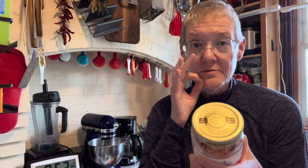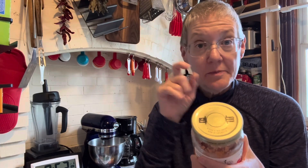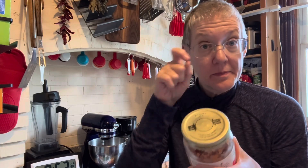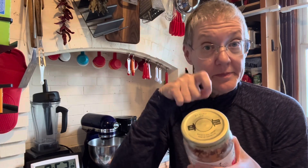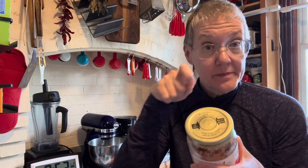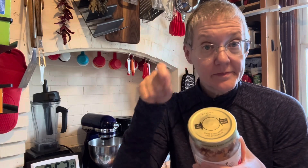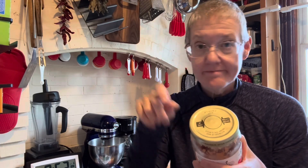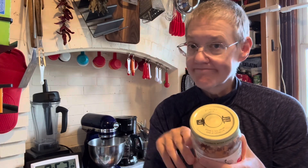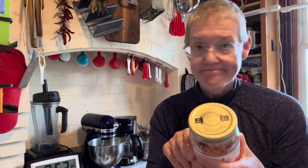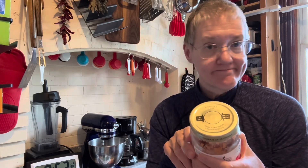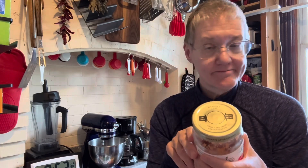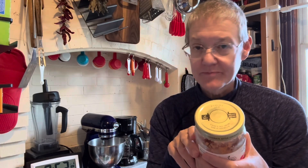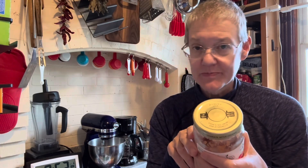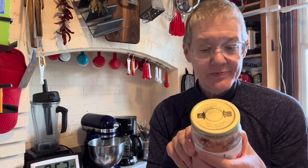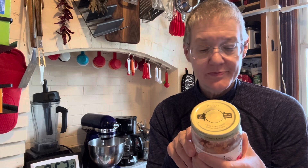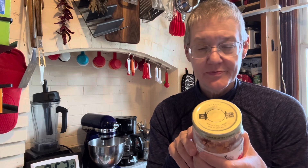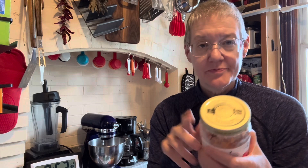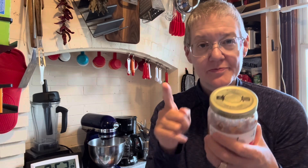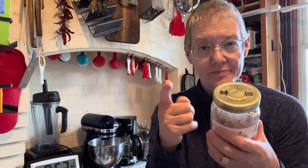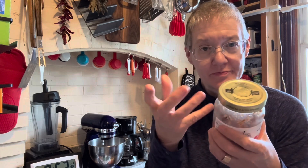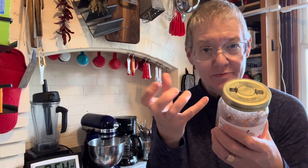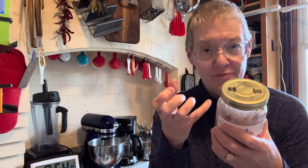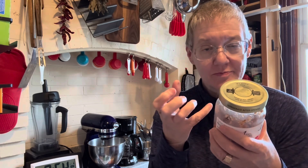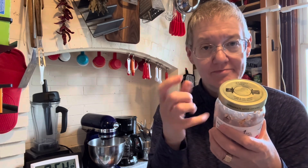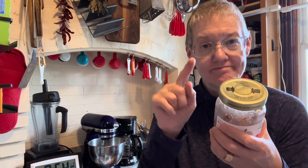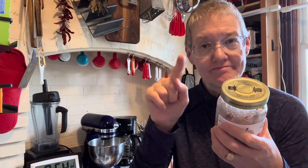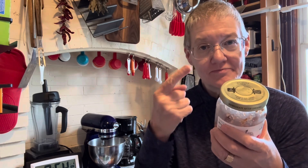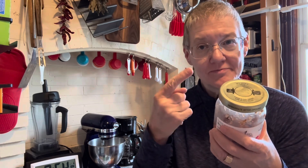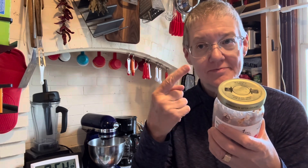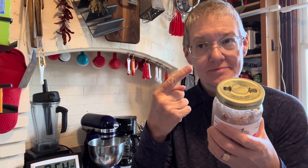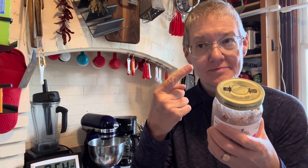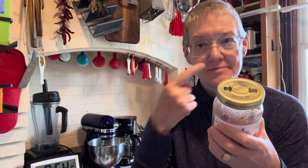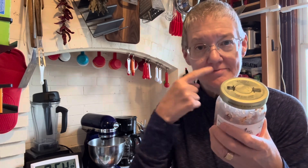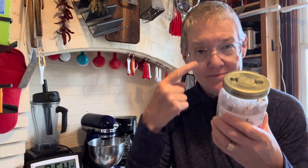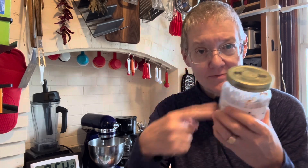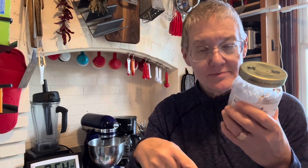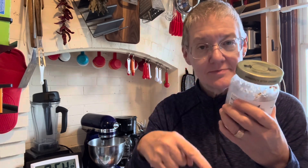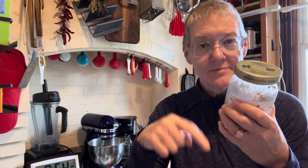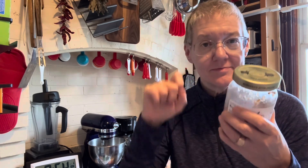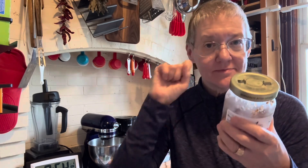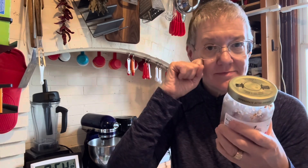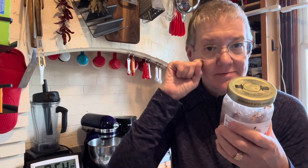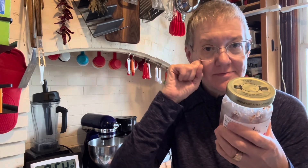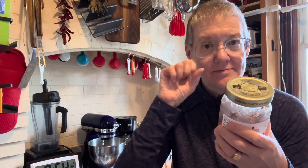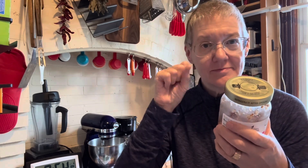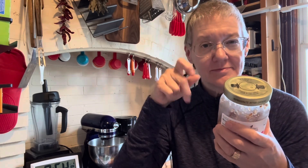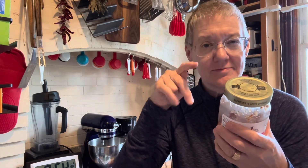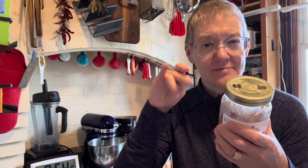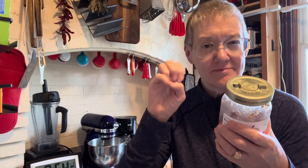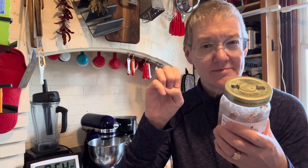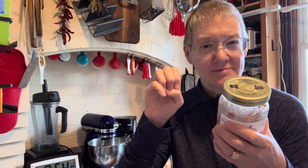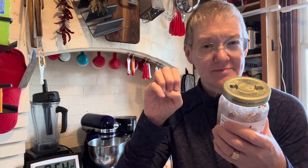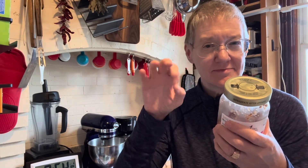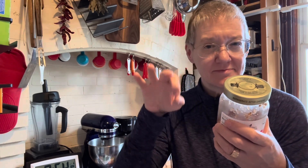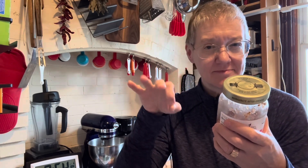corn, fruit, beans. You don't want any of that in your salsa. You just want tomatoes, onions,